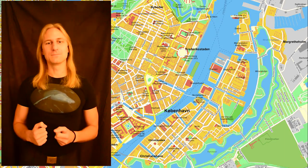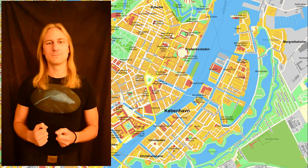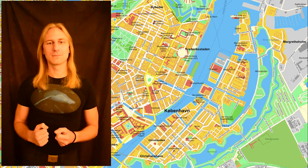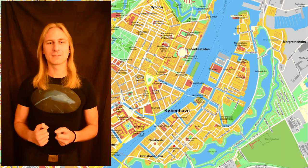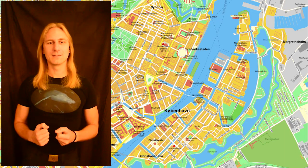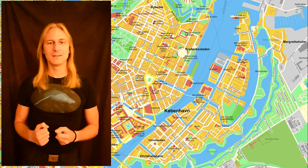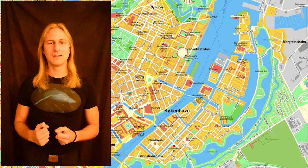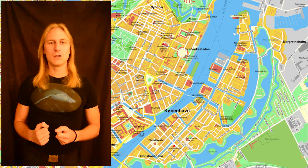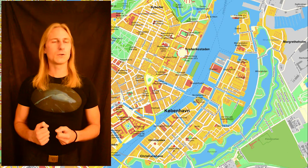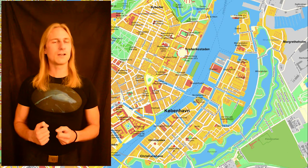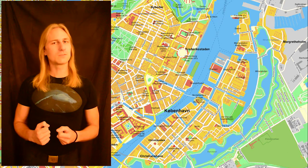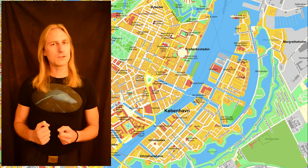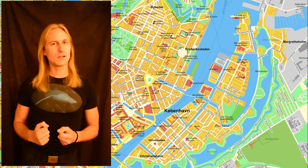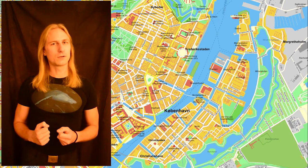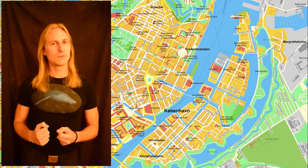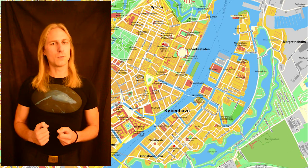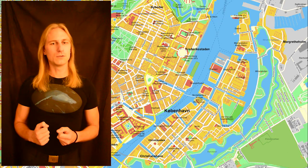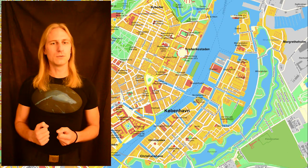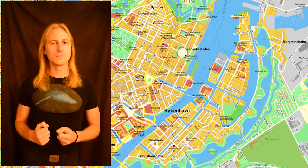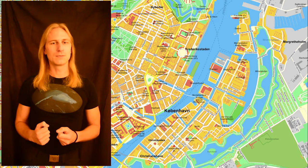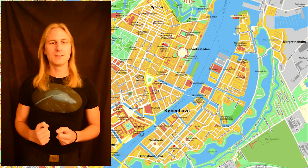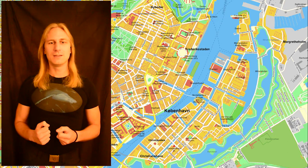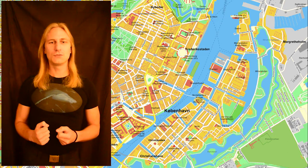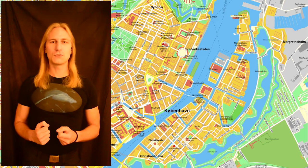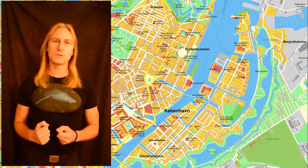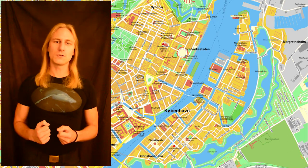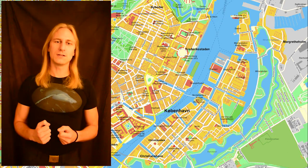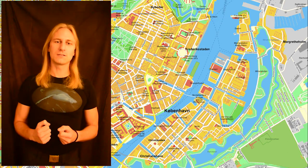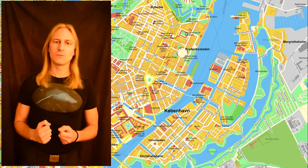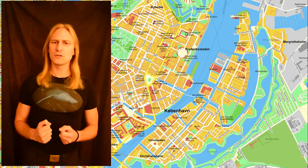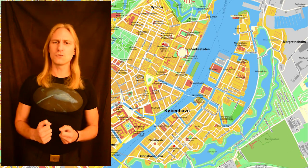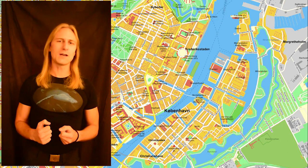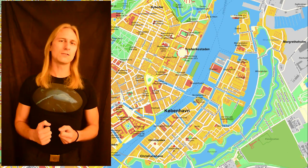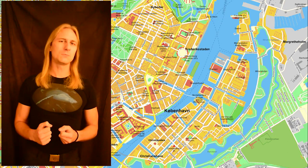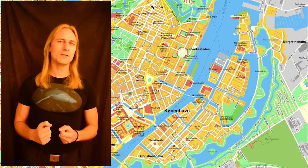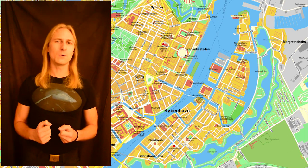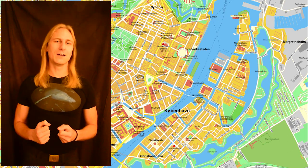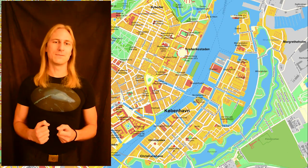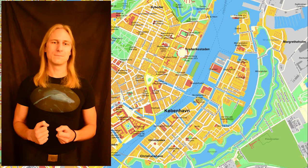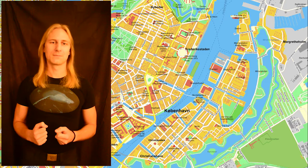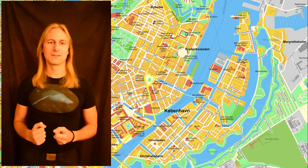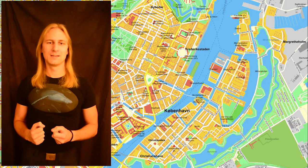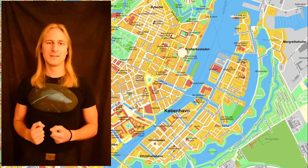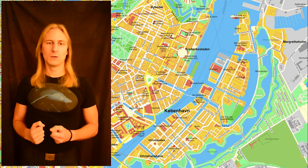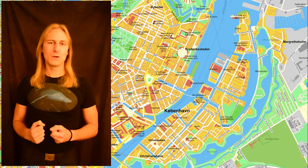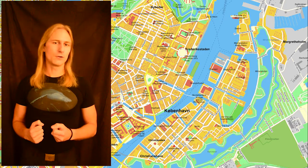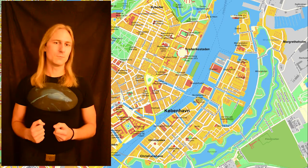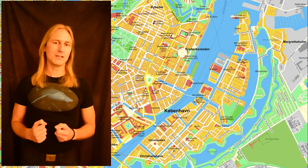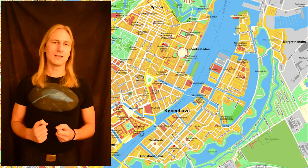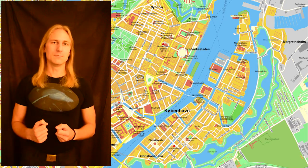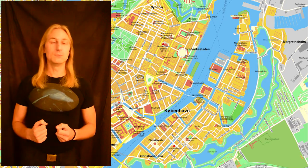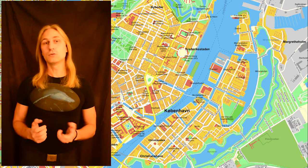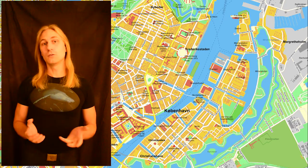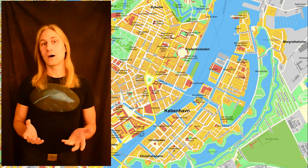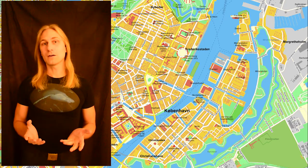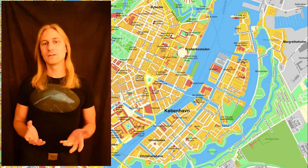well. What I especially look forward to is to show you things of which you might not be aware, whether it be